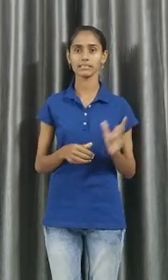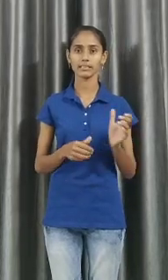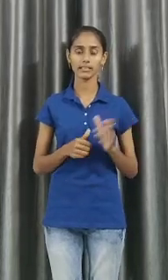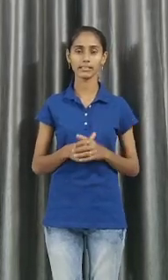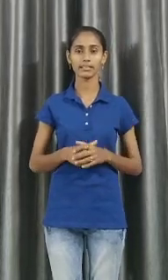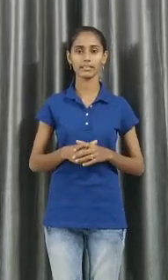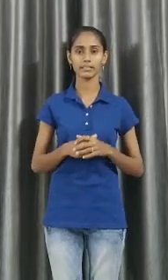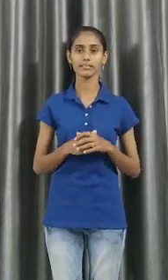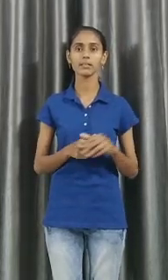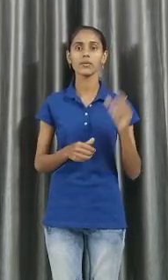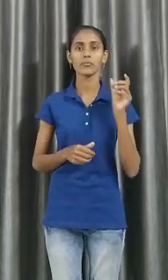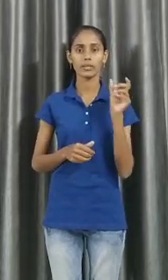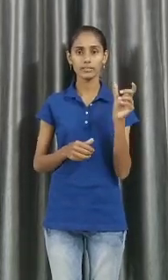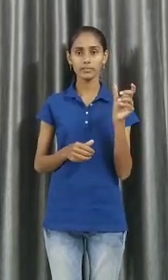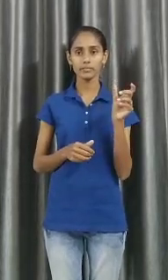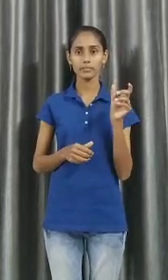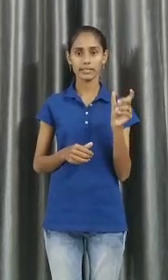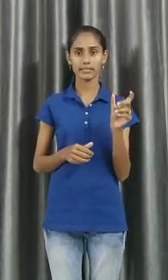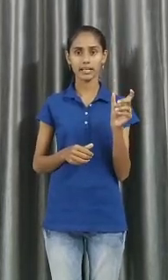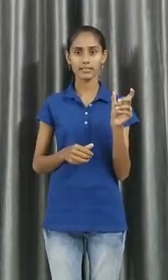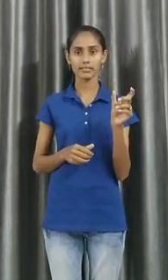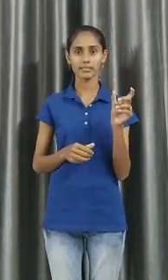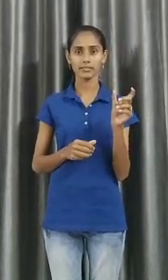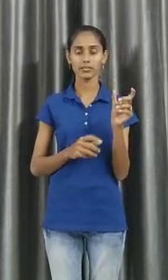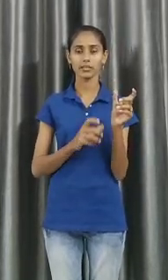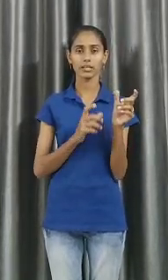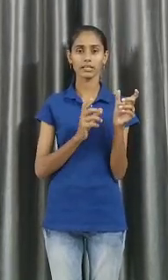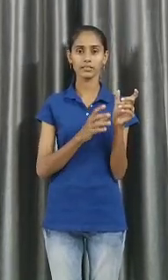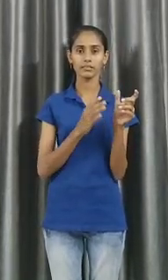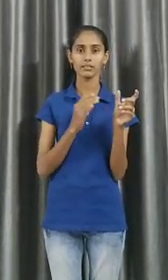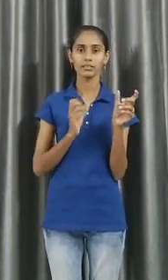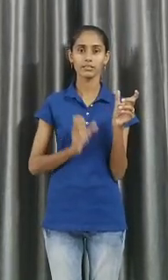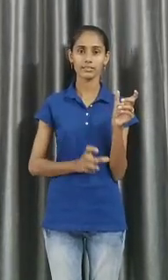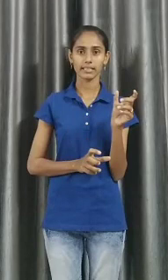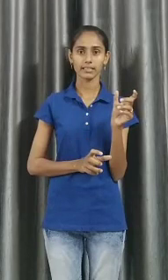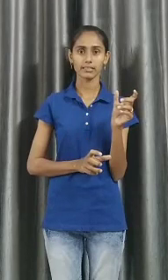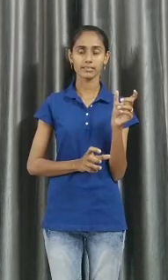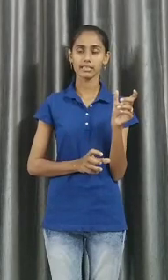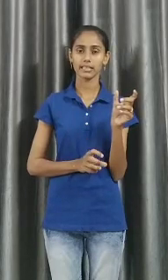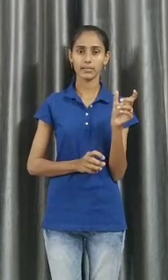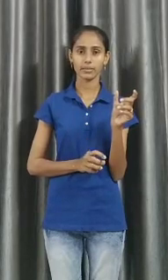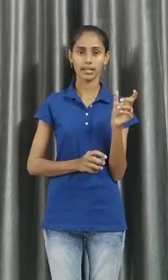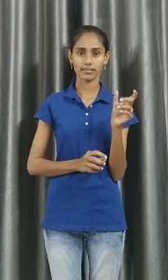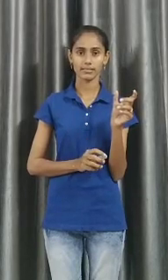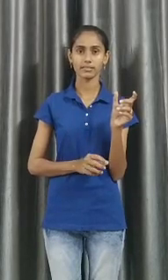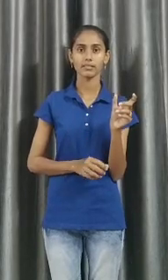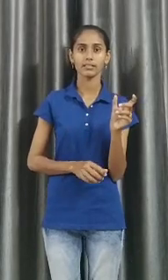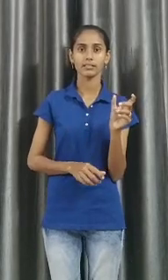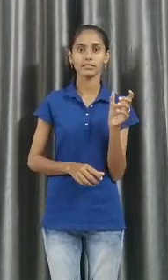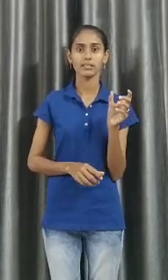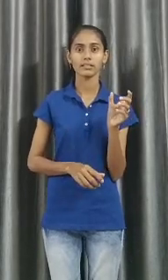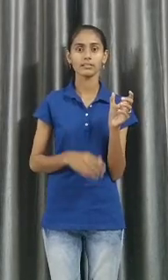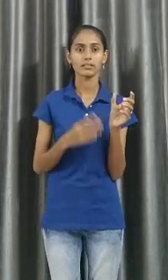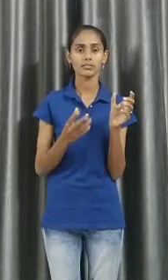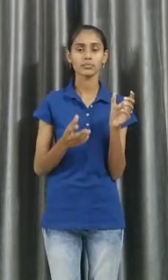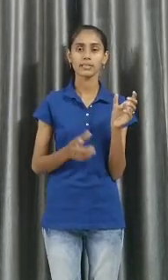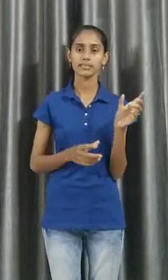a single inheritance, one base class and the second is a derived class. Then also base